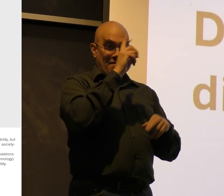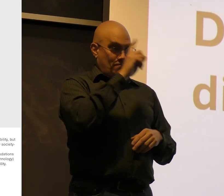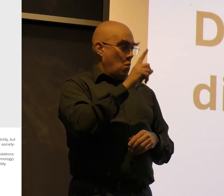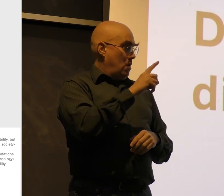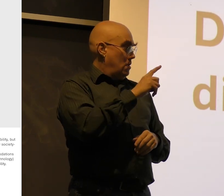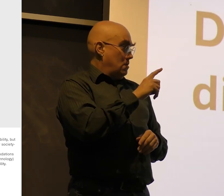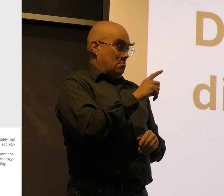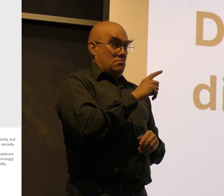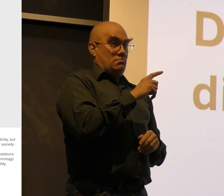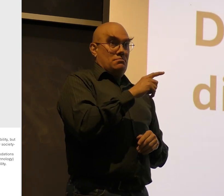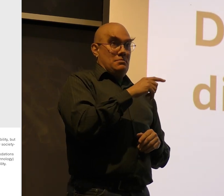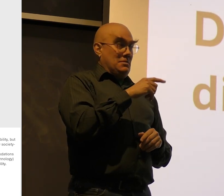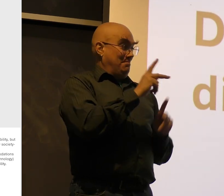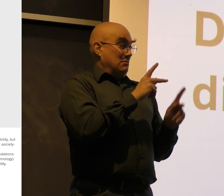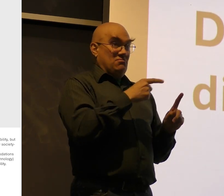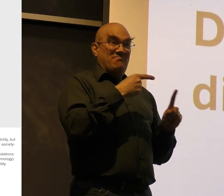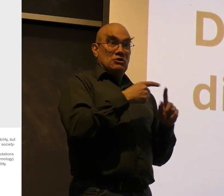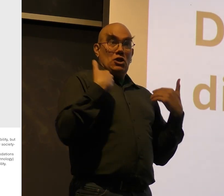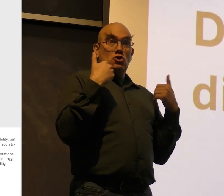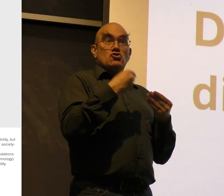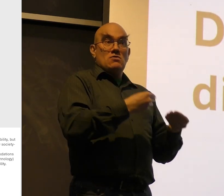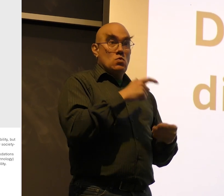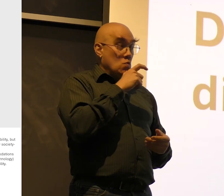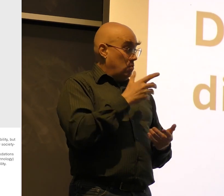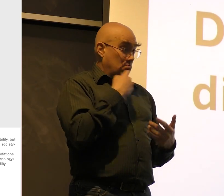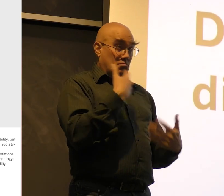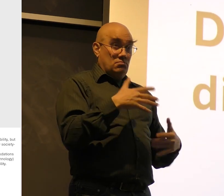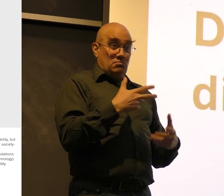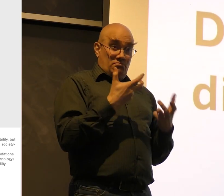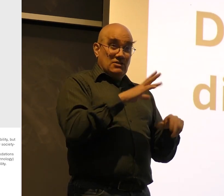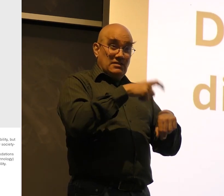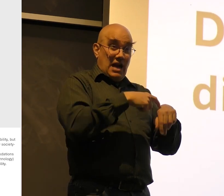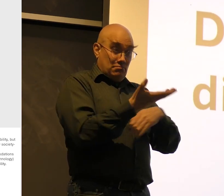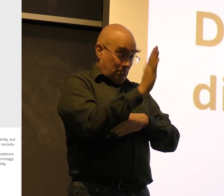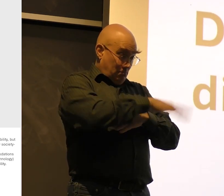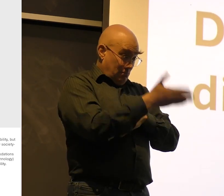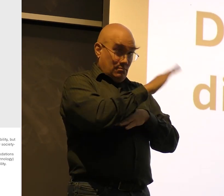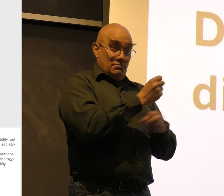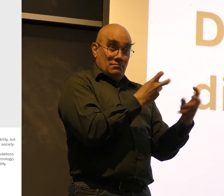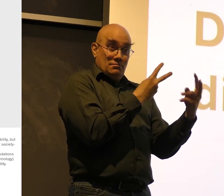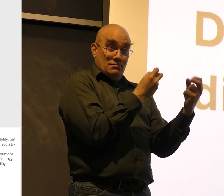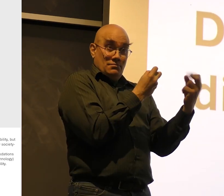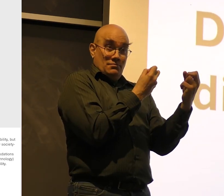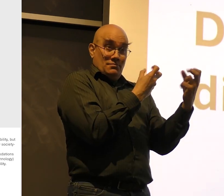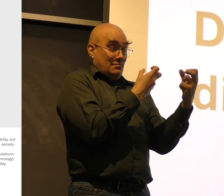I have so much respect for these people, these younger generation people who spend their days and